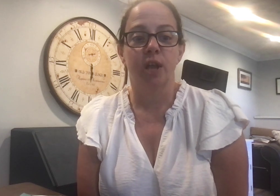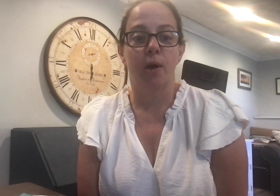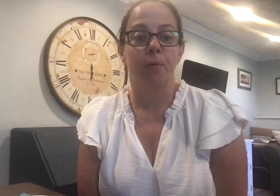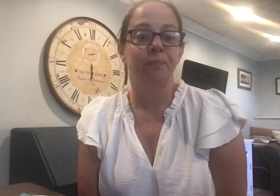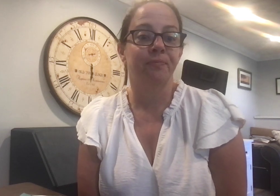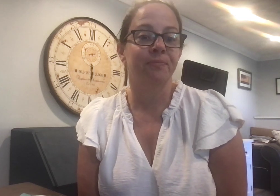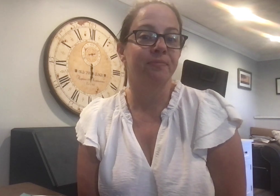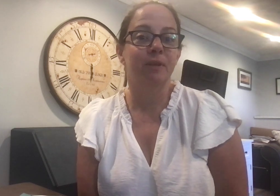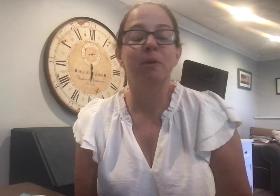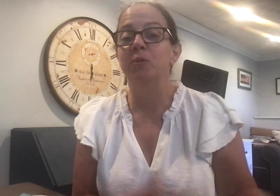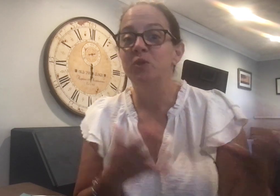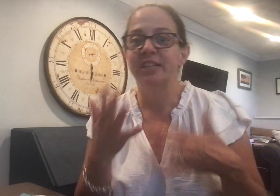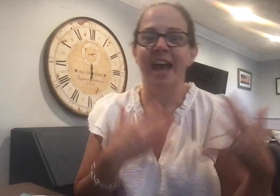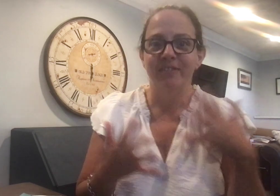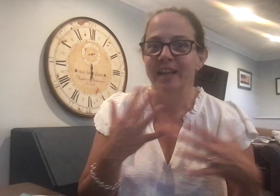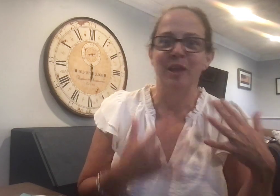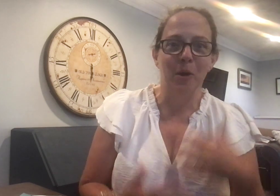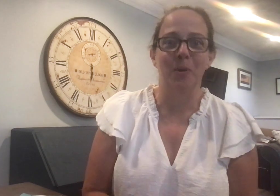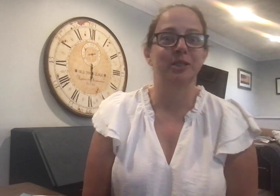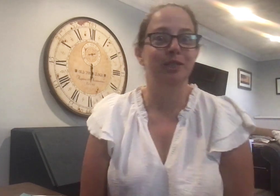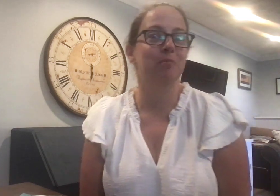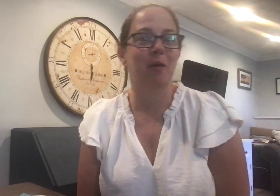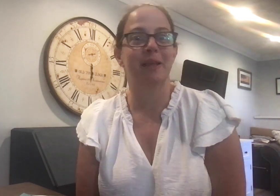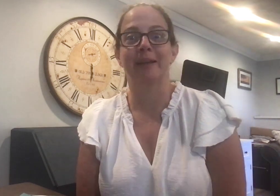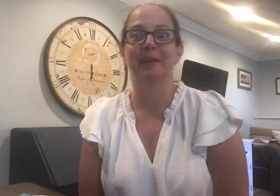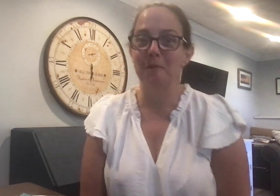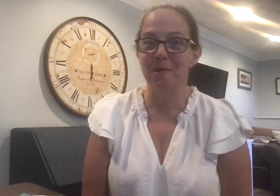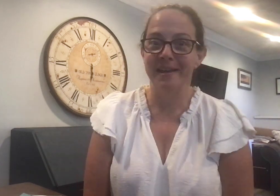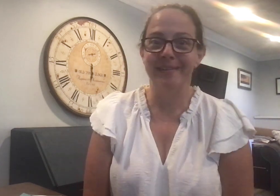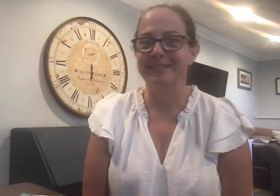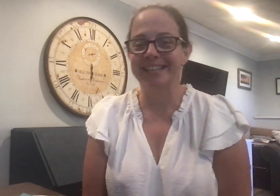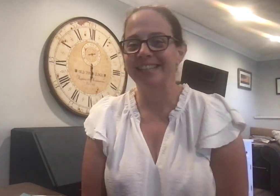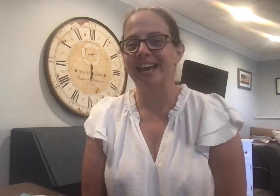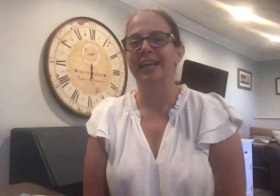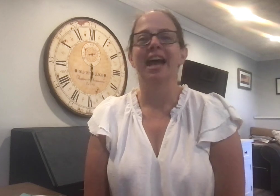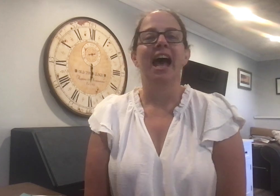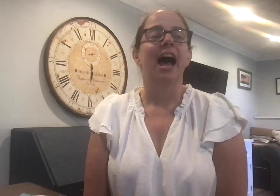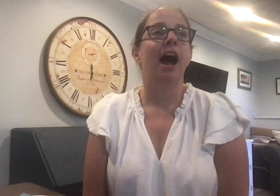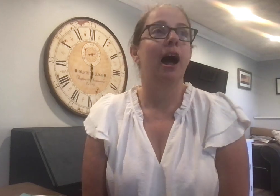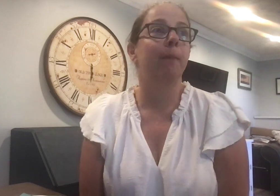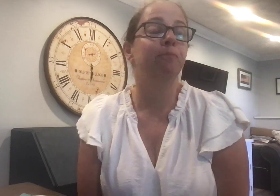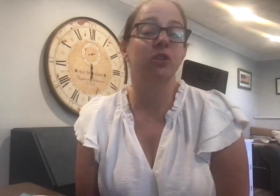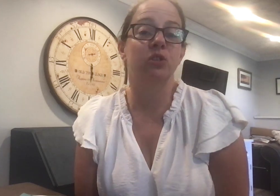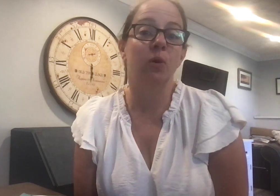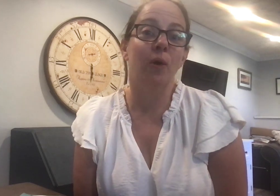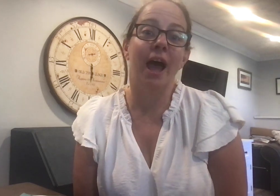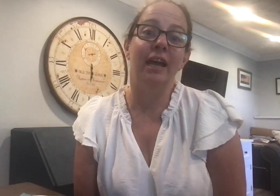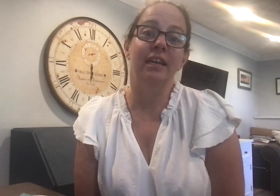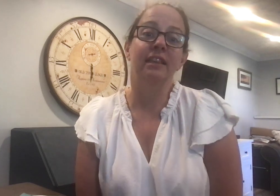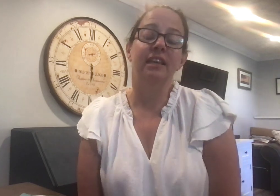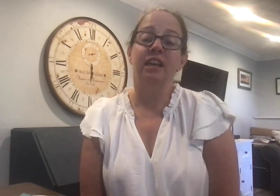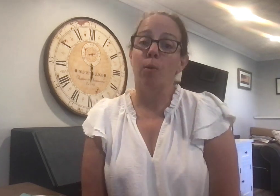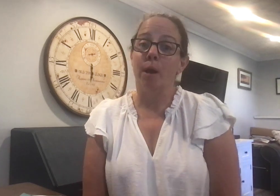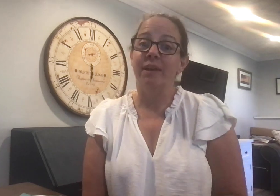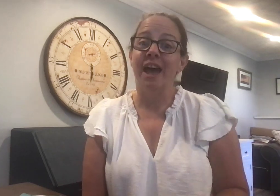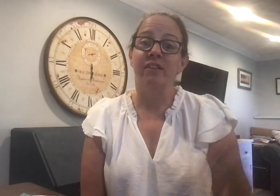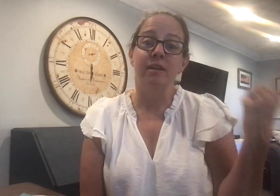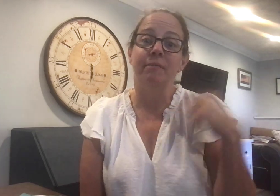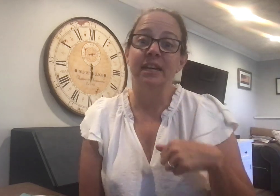So people usually have a lot of questions about that. Like, oh yeah, what's that like? So I think I'll probably have him as a